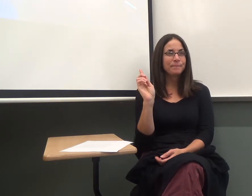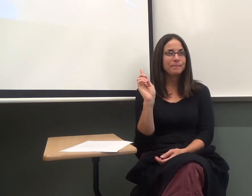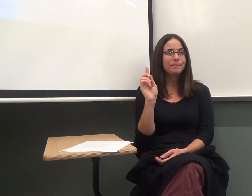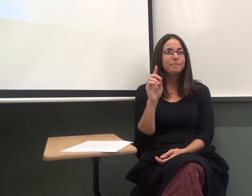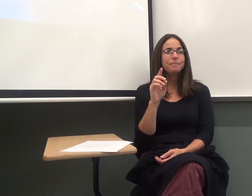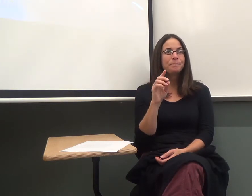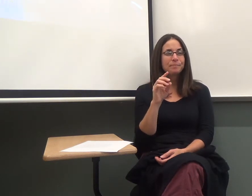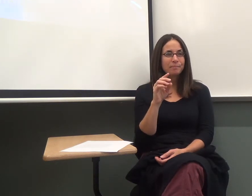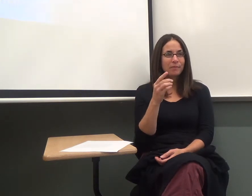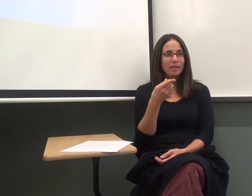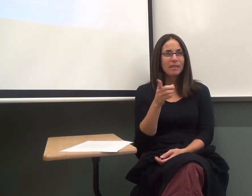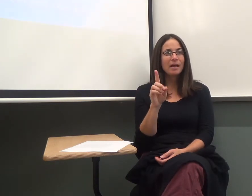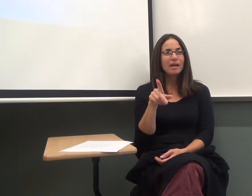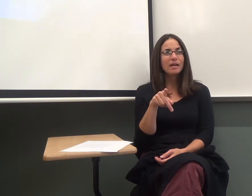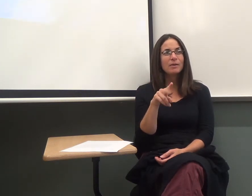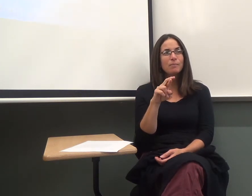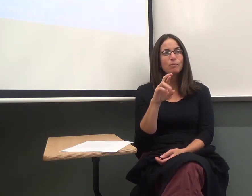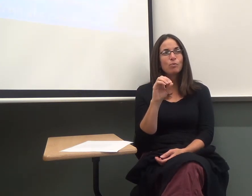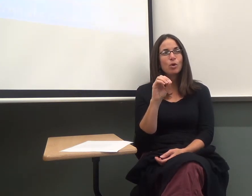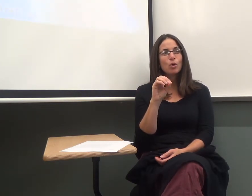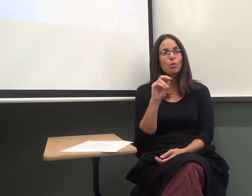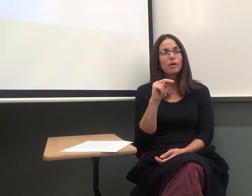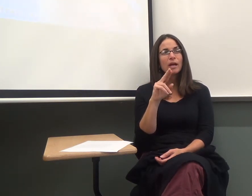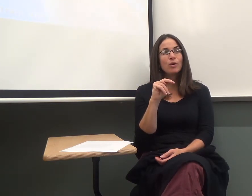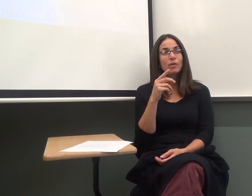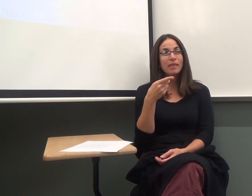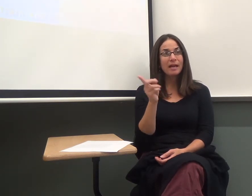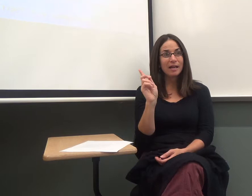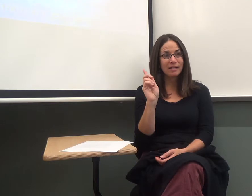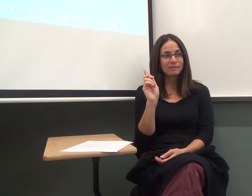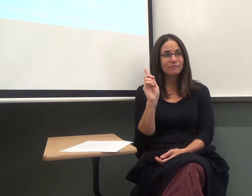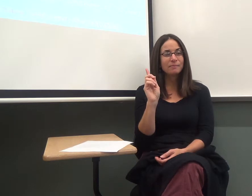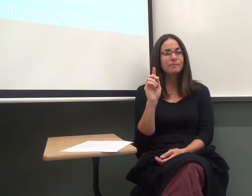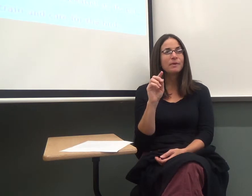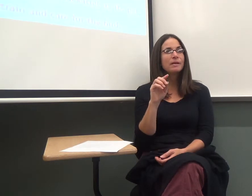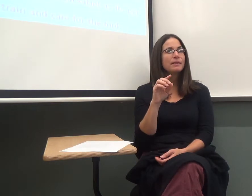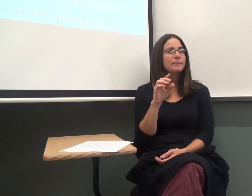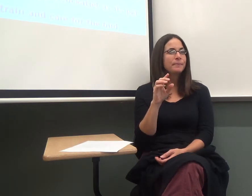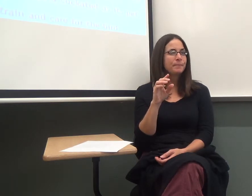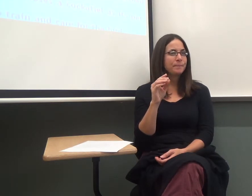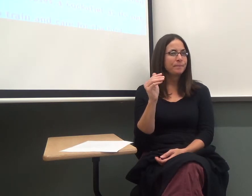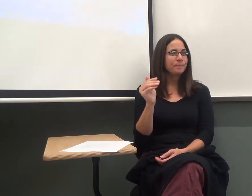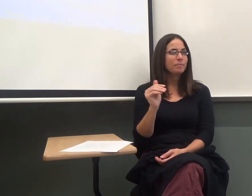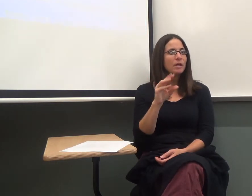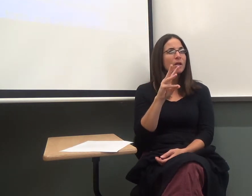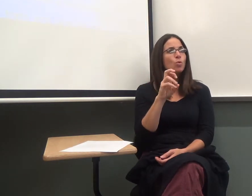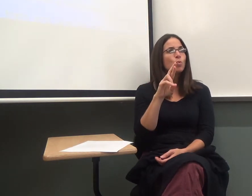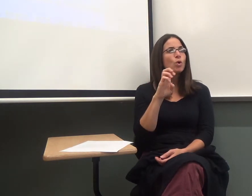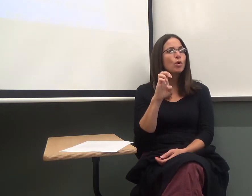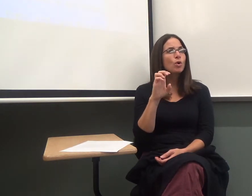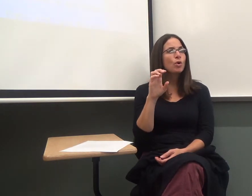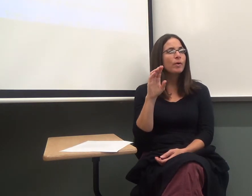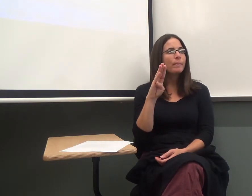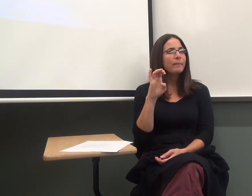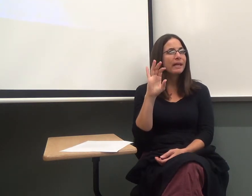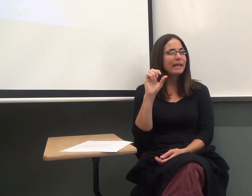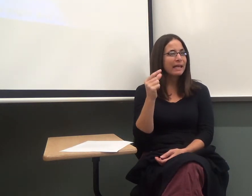pronoun, and then what? What about this? We're being, that's tough. Are those both verbs? Yes. Yes, they